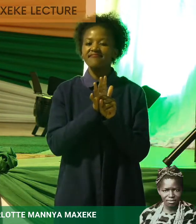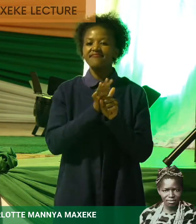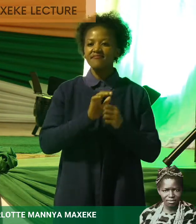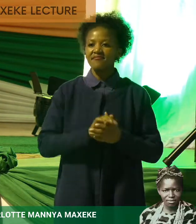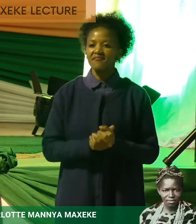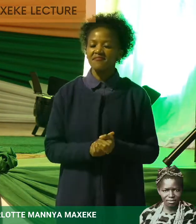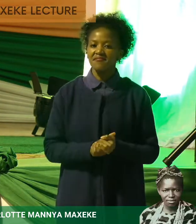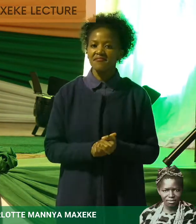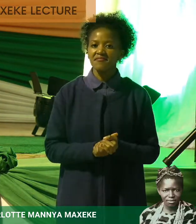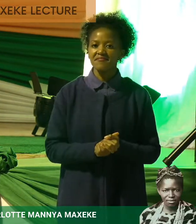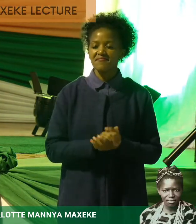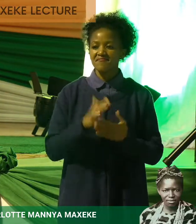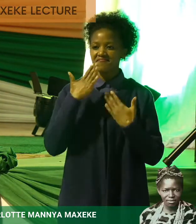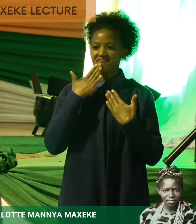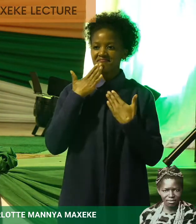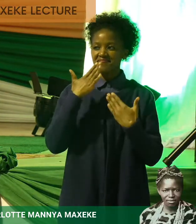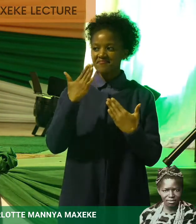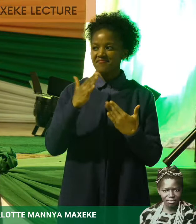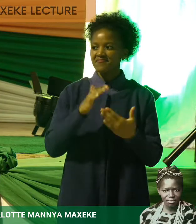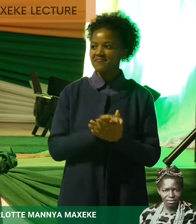ngamandla. Enkosi bethu,